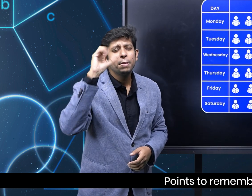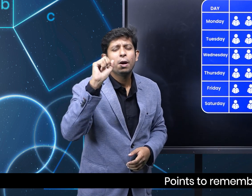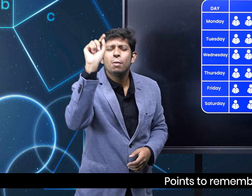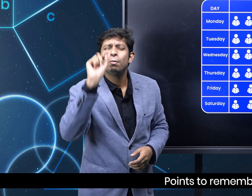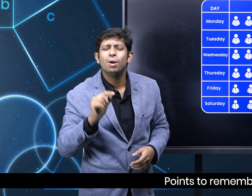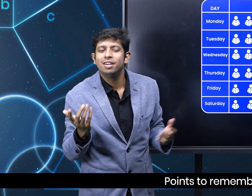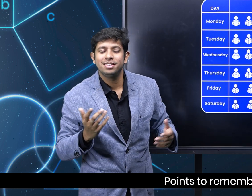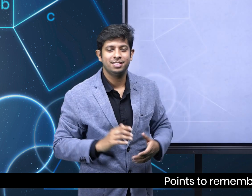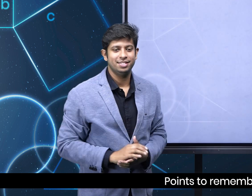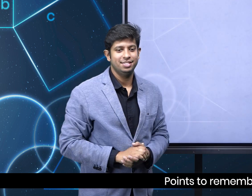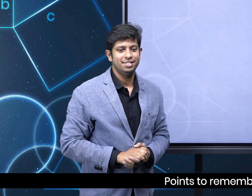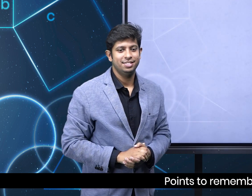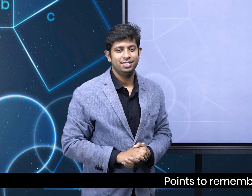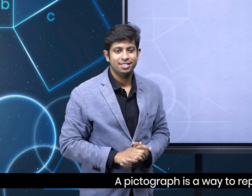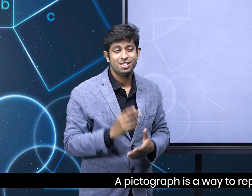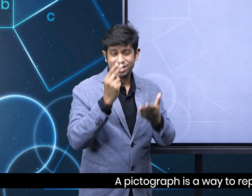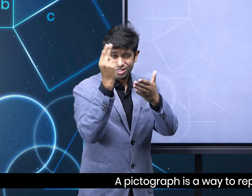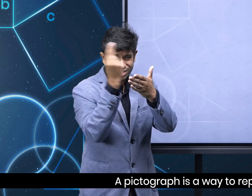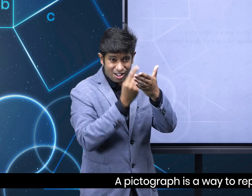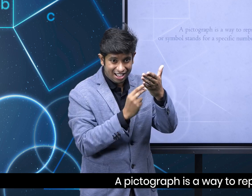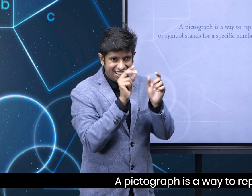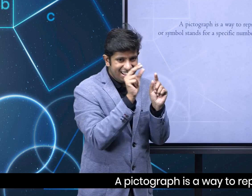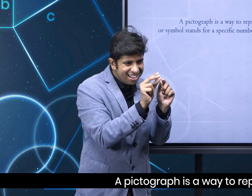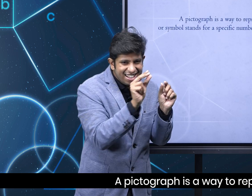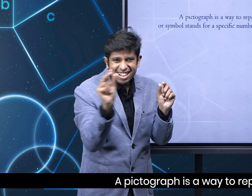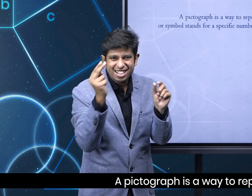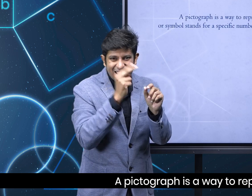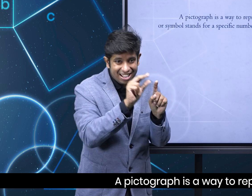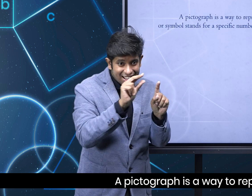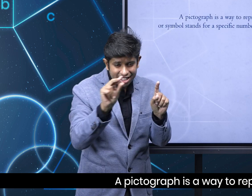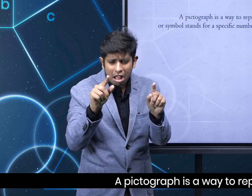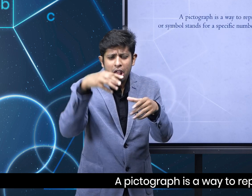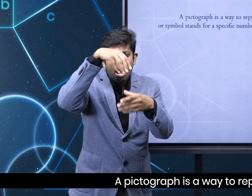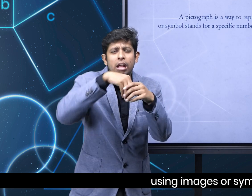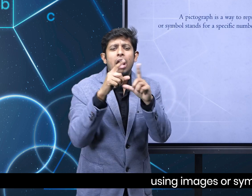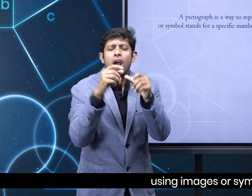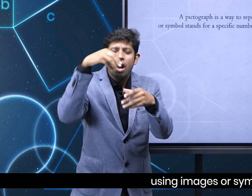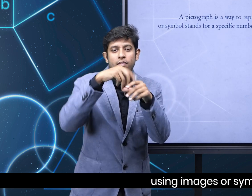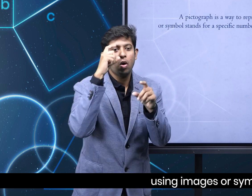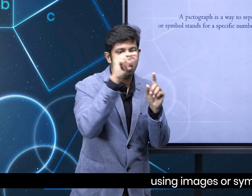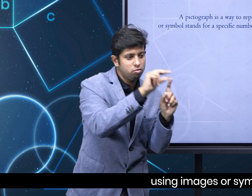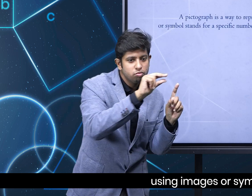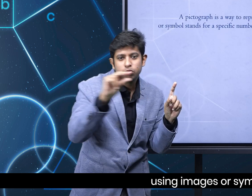Points to remember. A pictograph is a way to represent data using images or symbols.